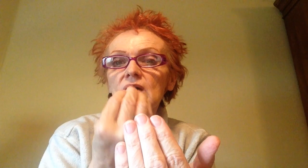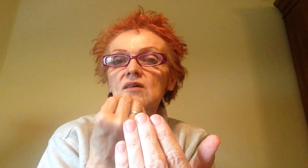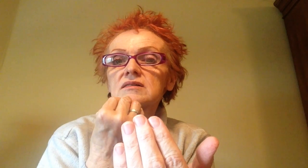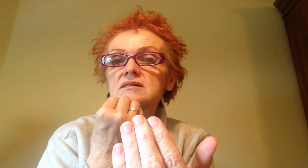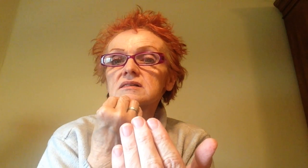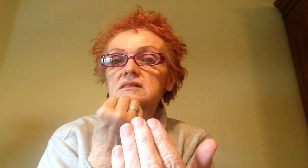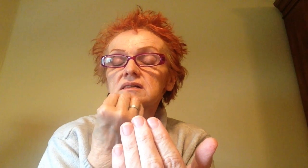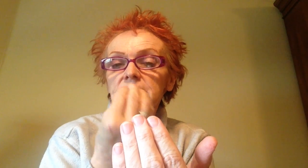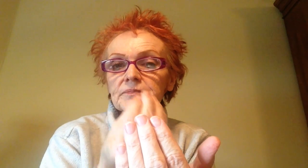well.